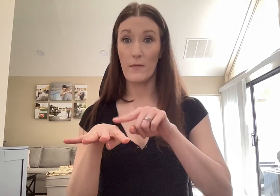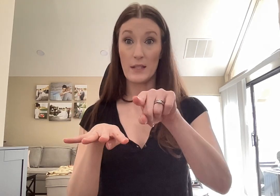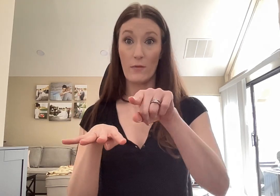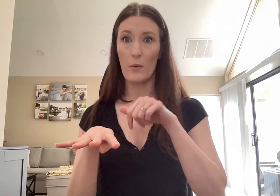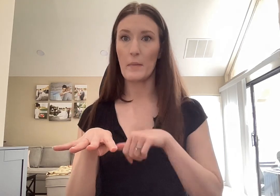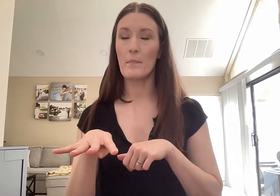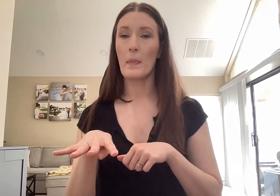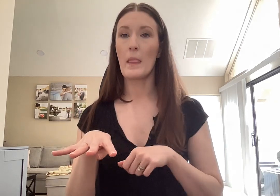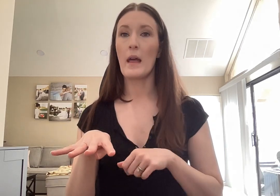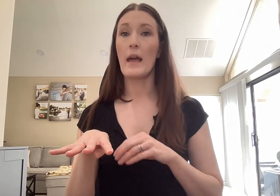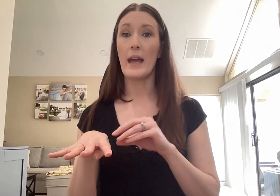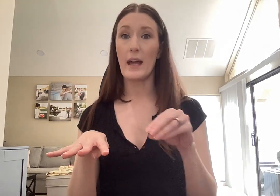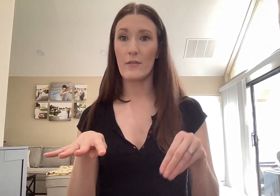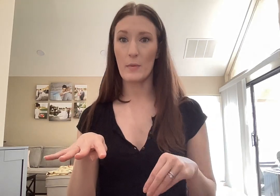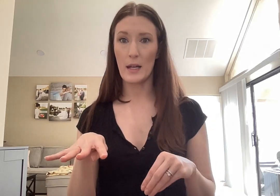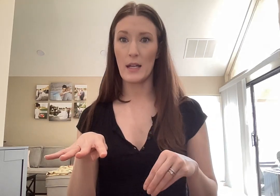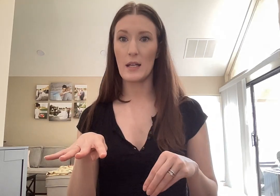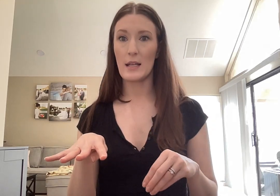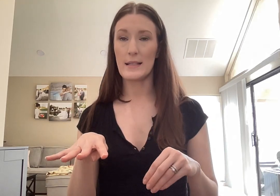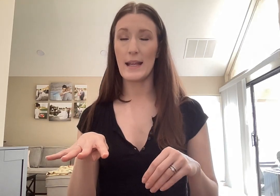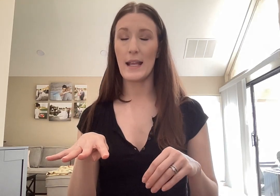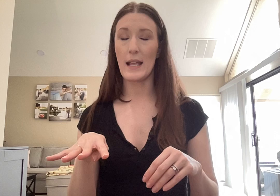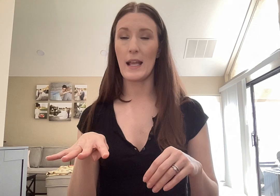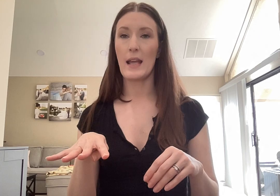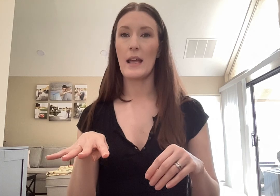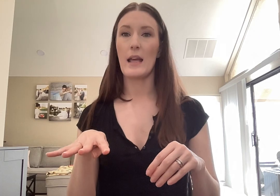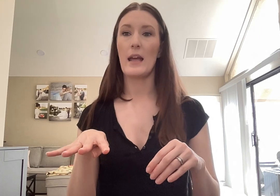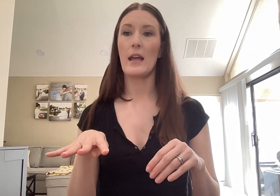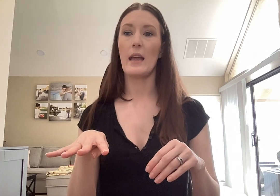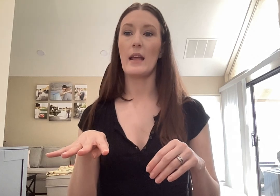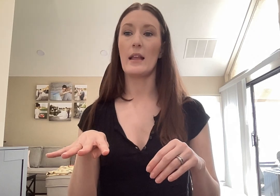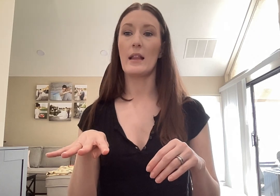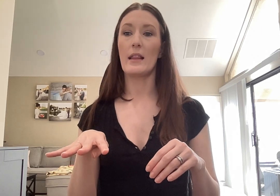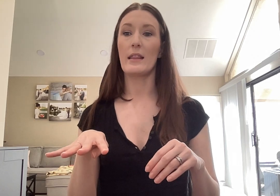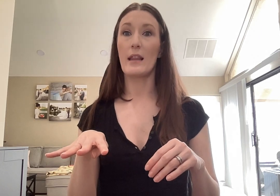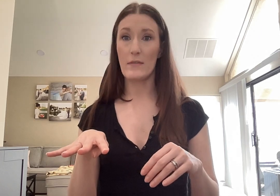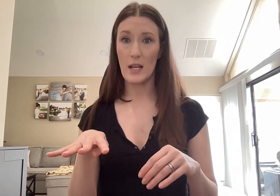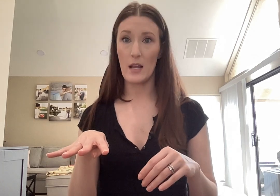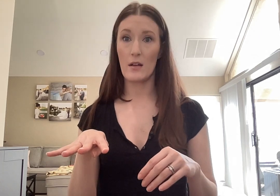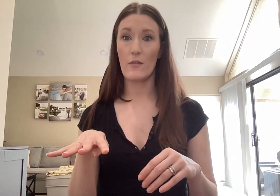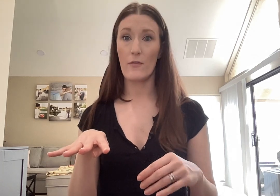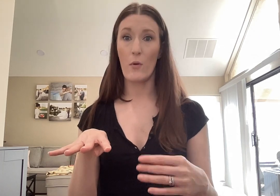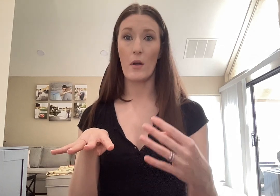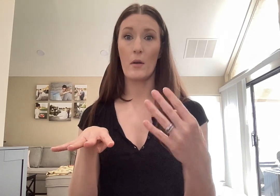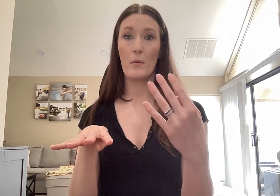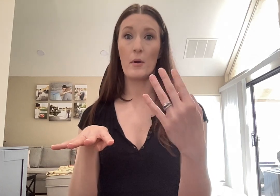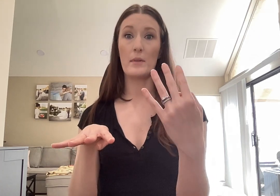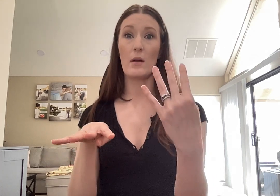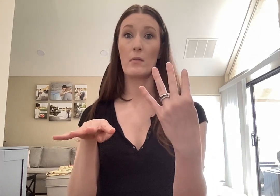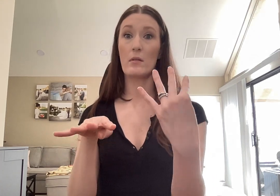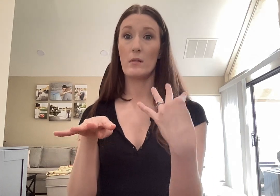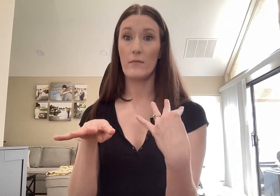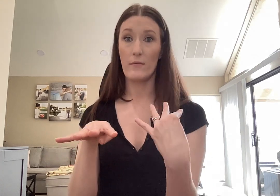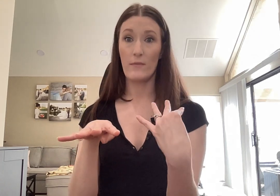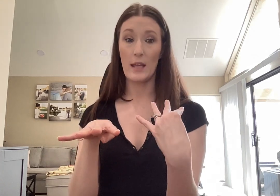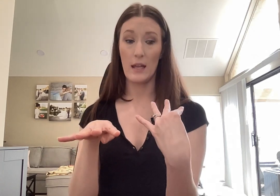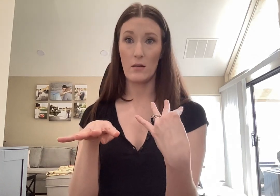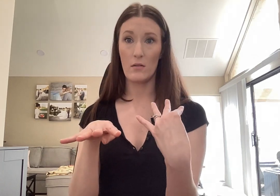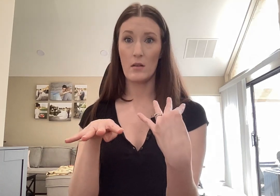facing forward. Everybody is taking a left hand for palm down, in,